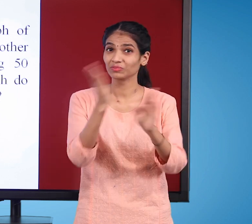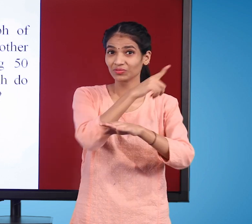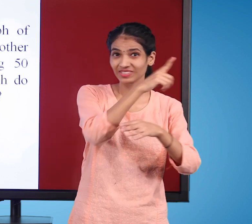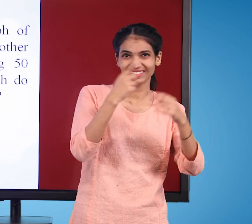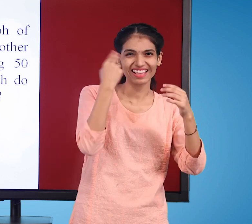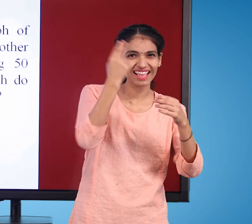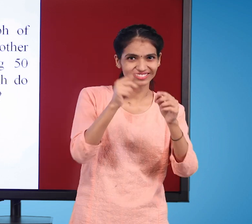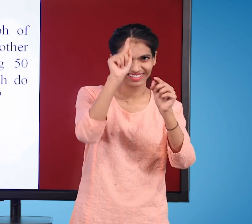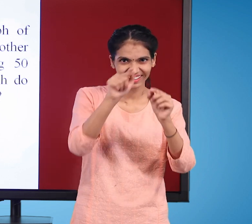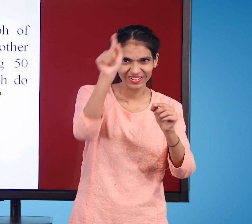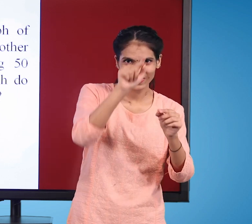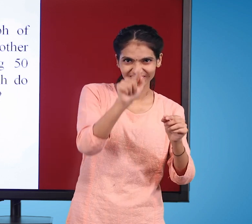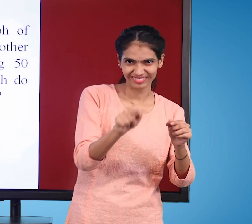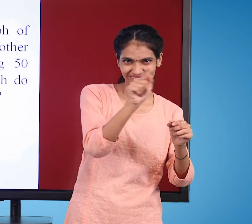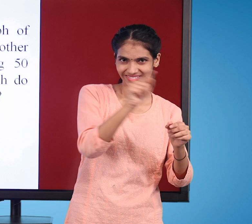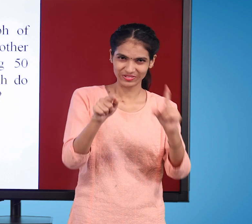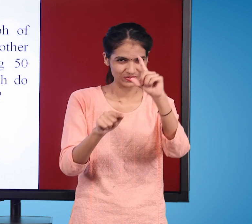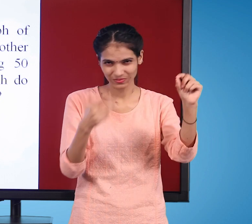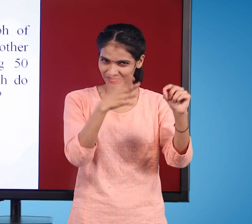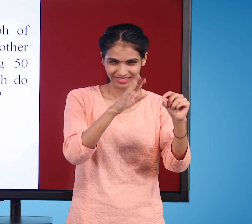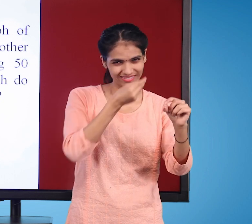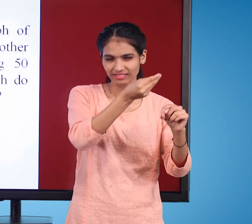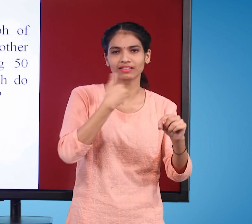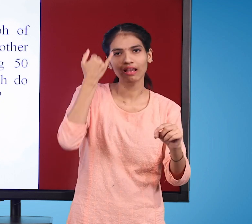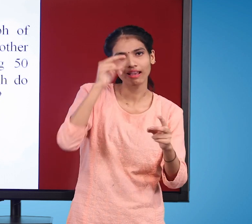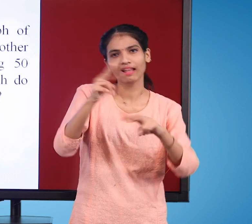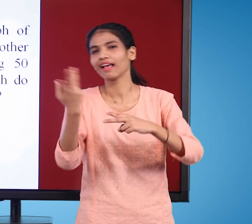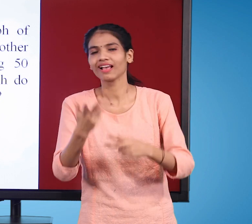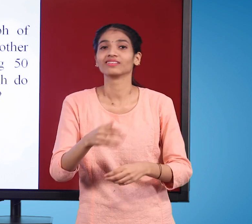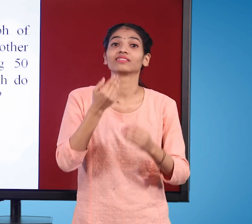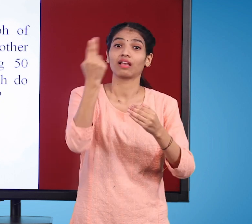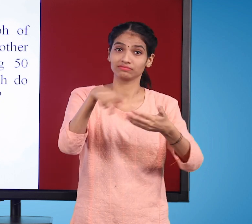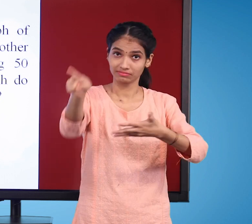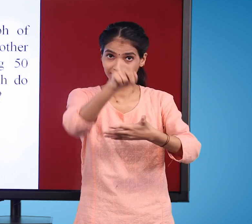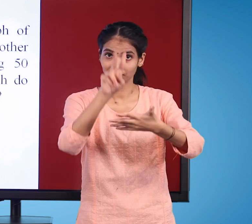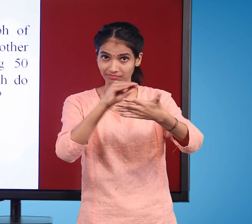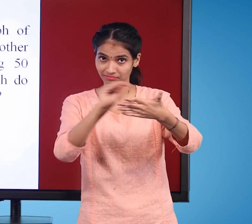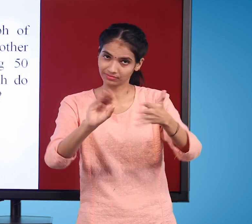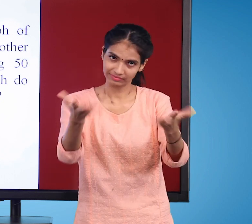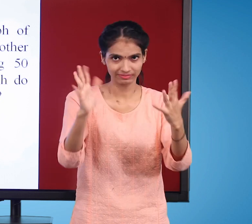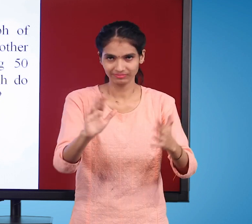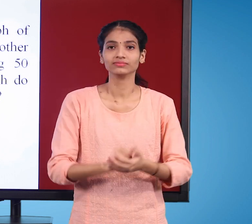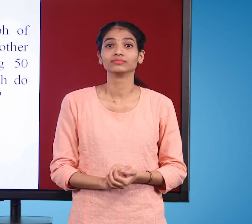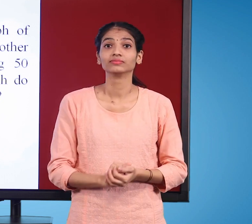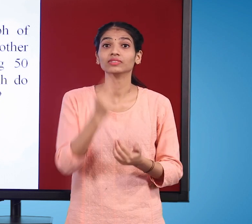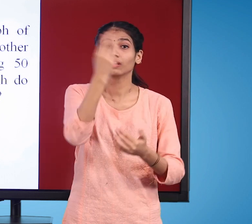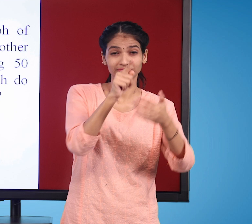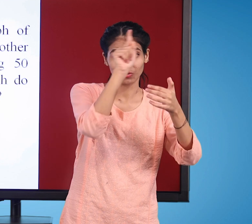Prepare another pictograph of students using any other symbol, each representing 50 students. Which pictograph